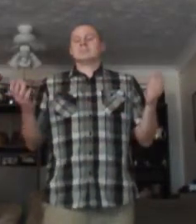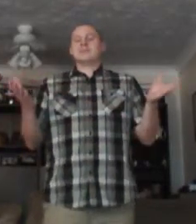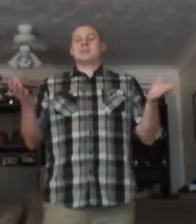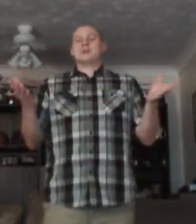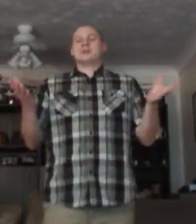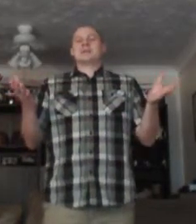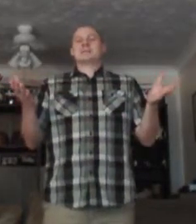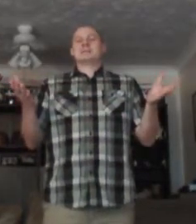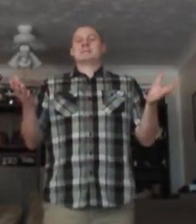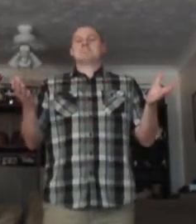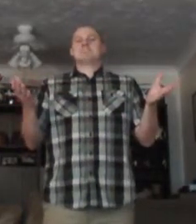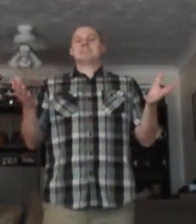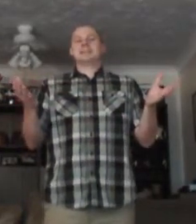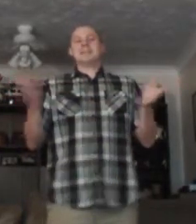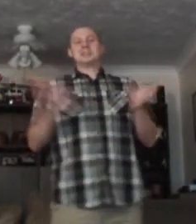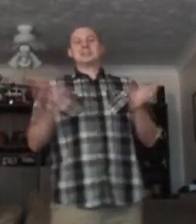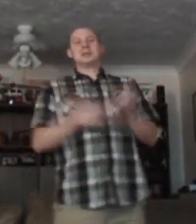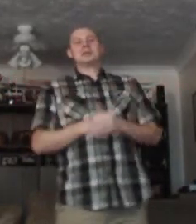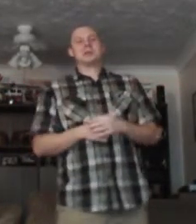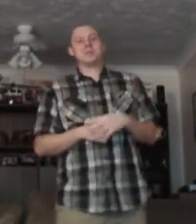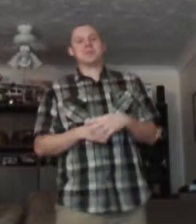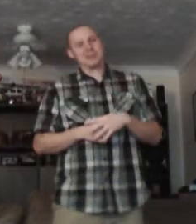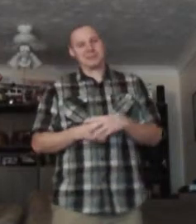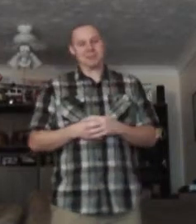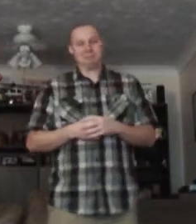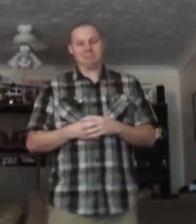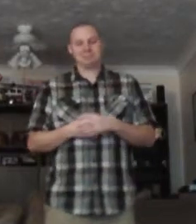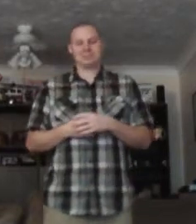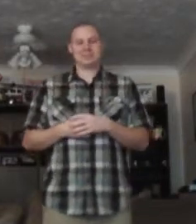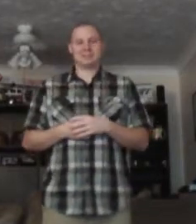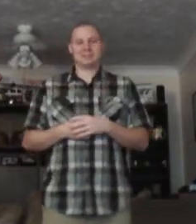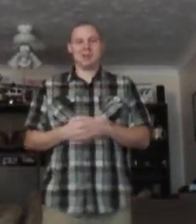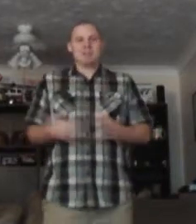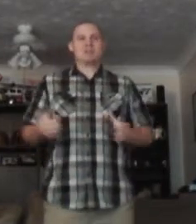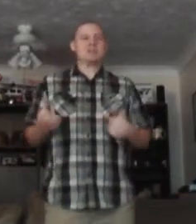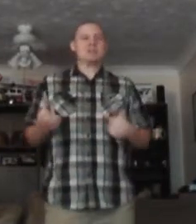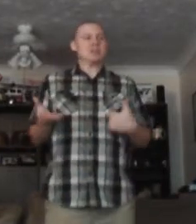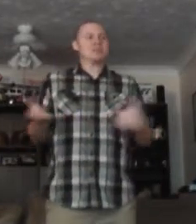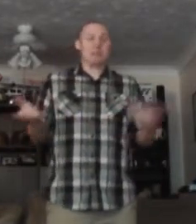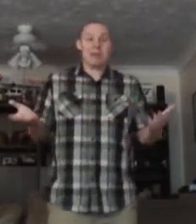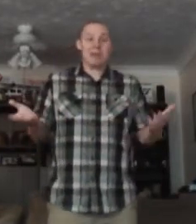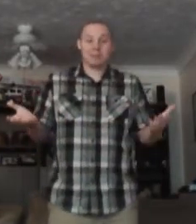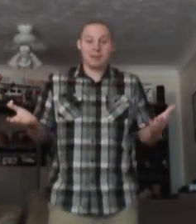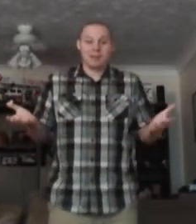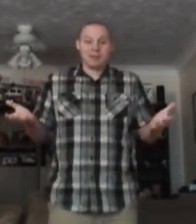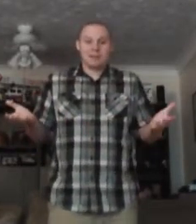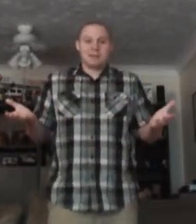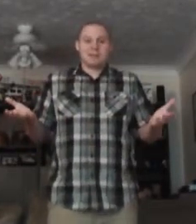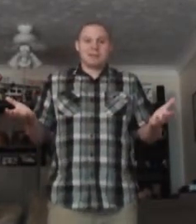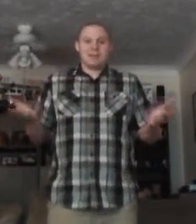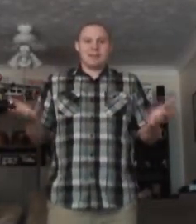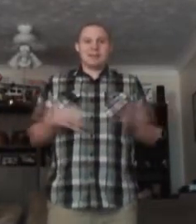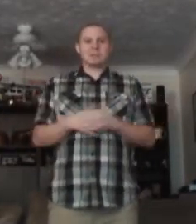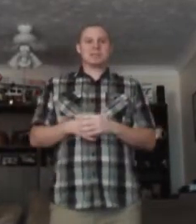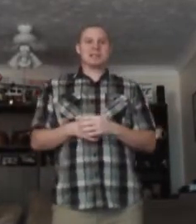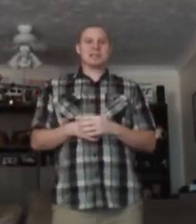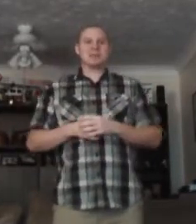There you are, in the kitchen cooking turkey for Thanksgiving. All of a sudden, your husband or wife asks what that smell